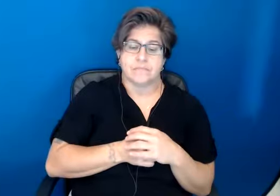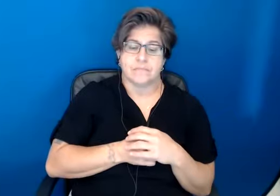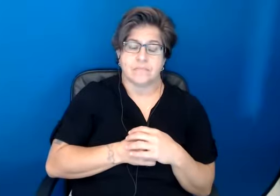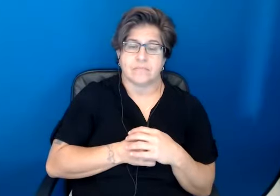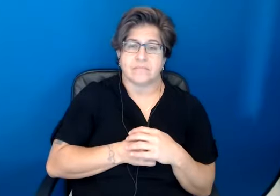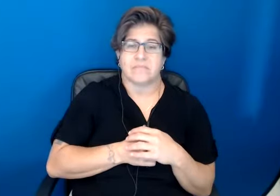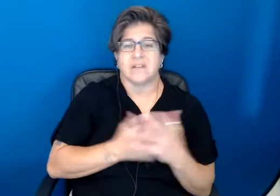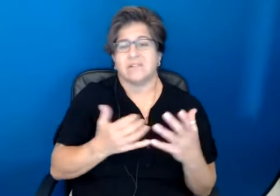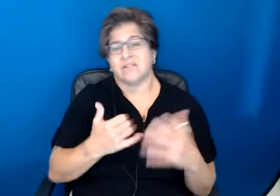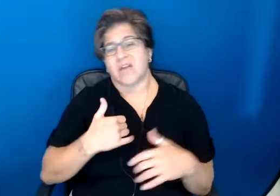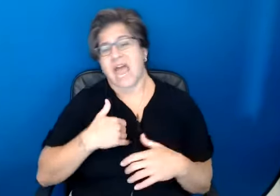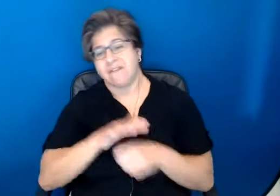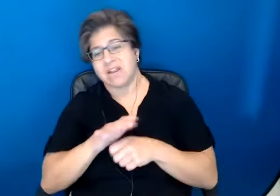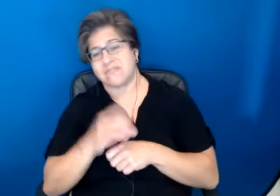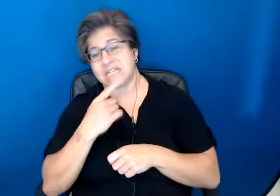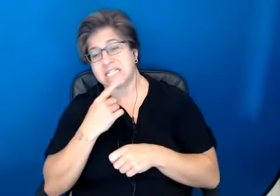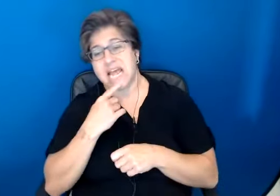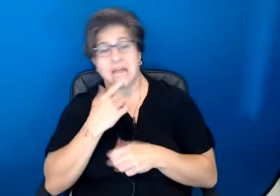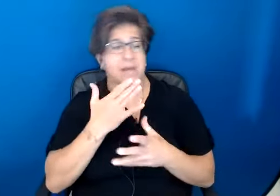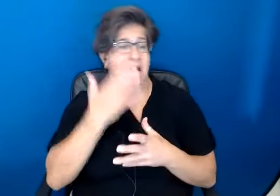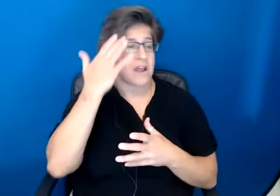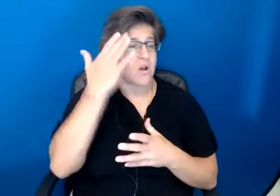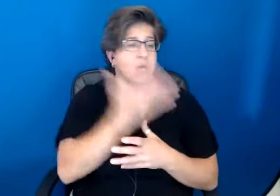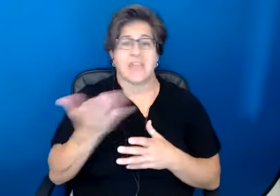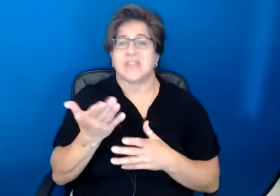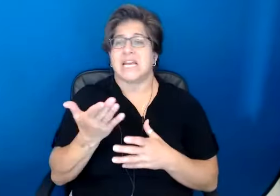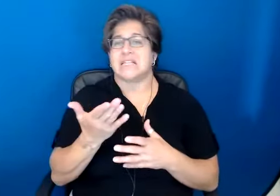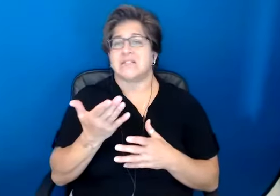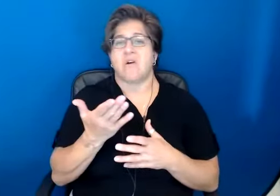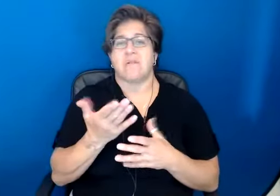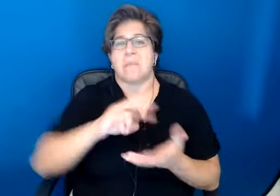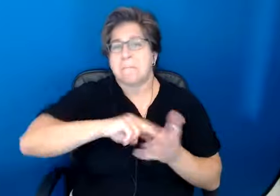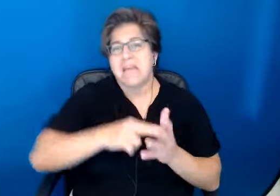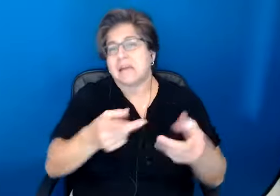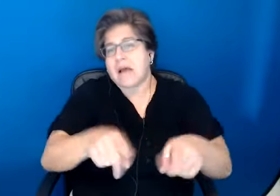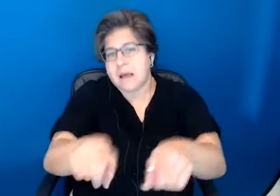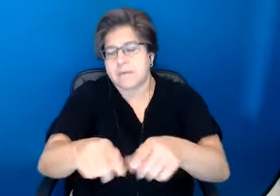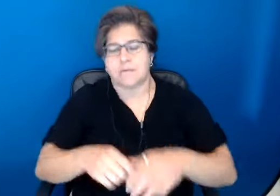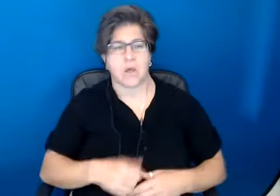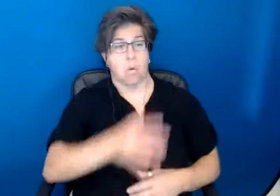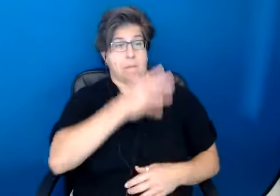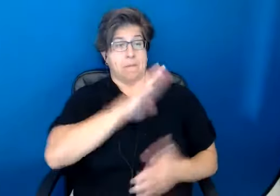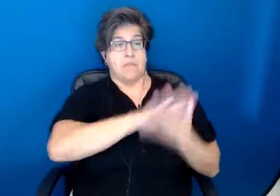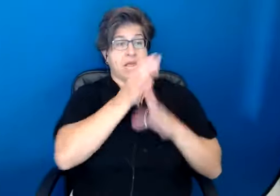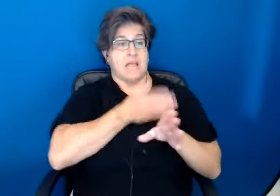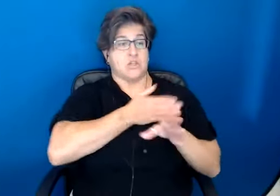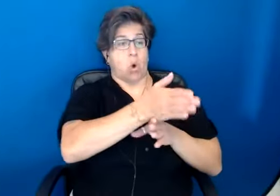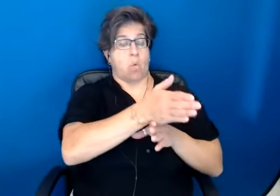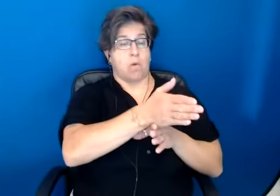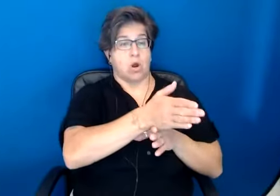my character defect was to react, to shout and scream and get them all out. And I'll probably jump about, because